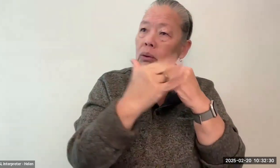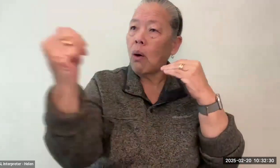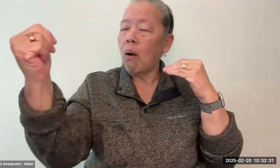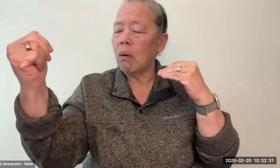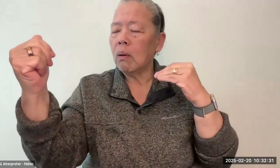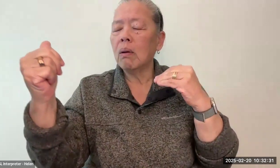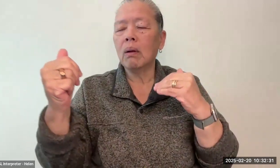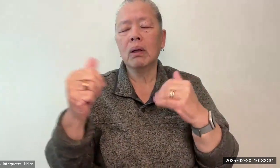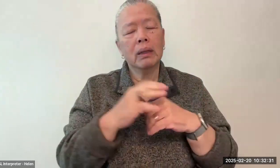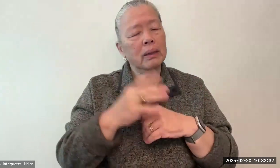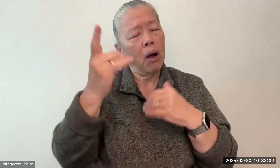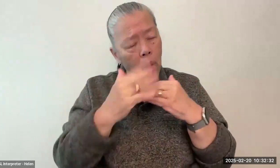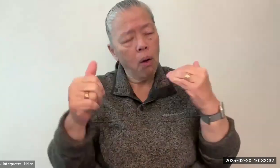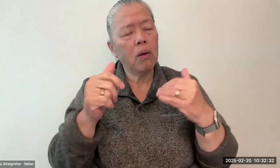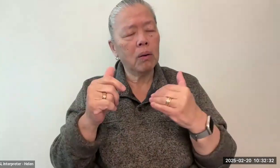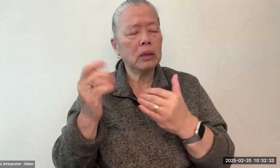long time.